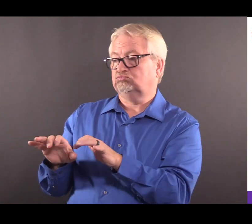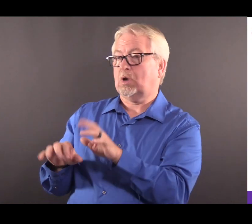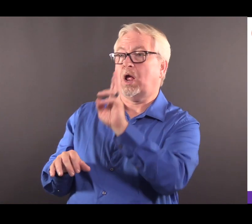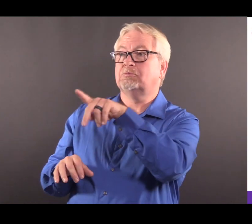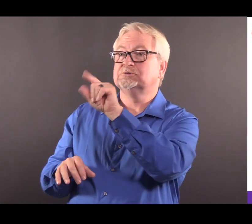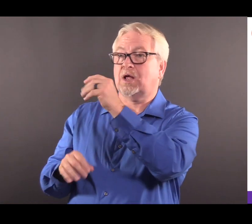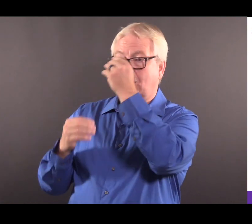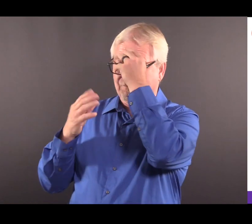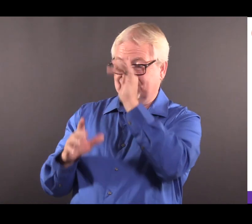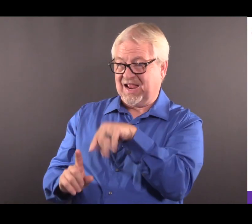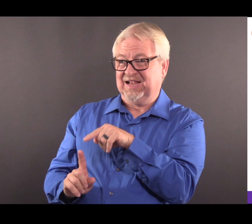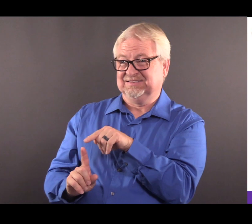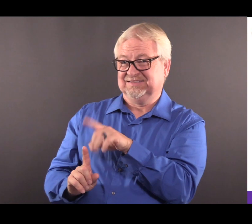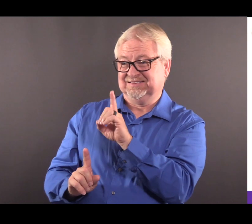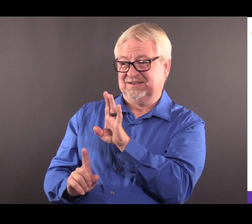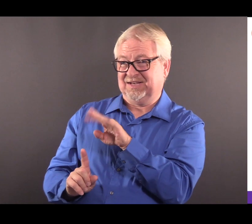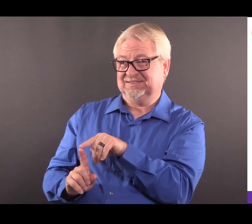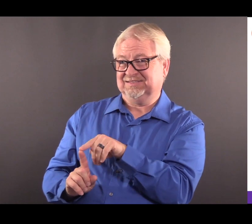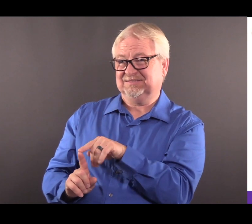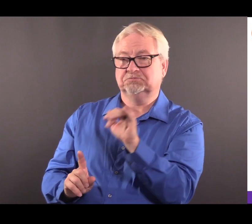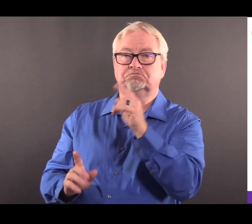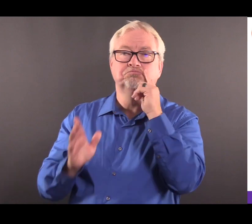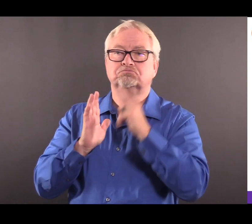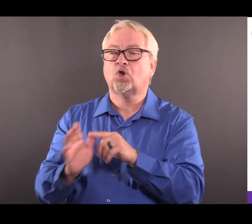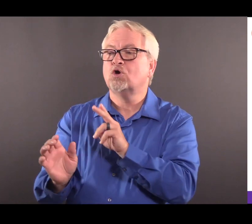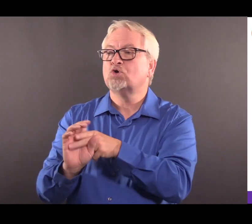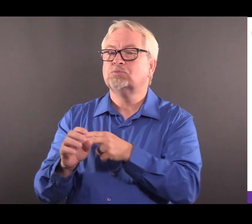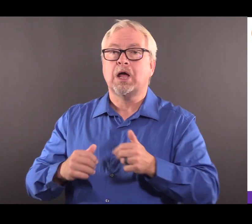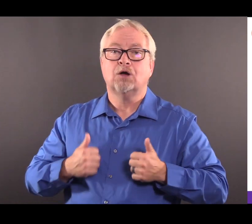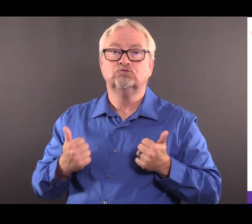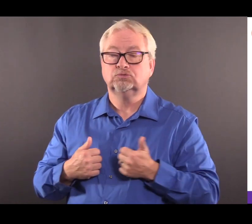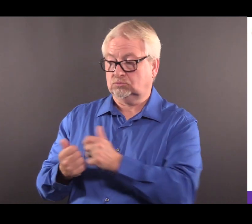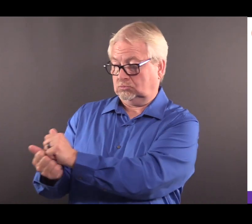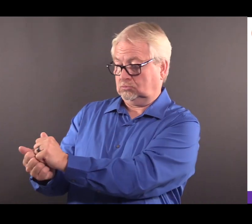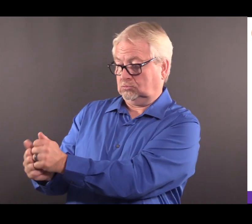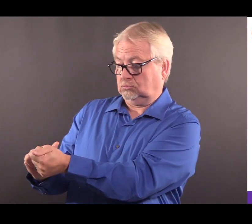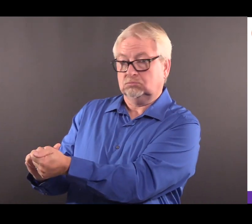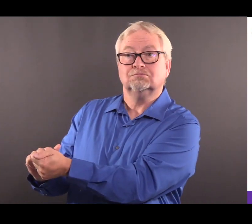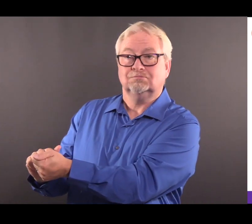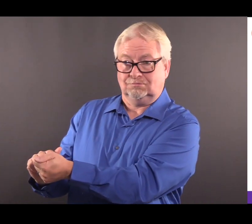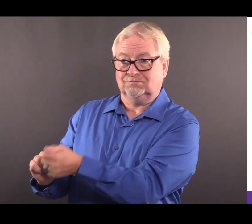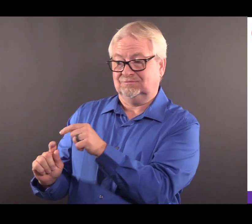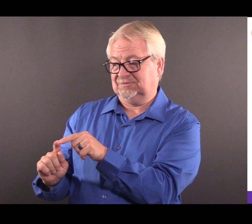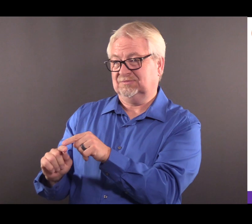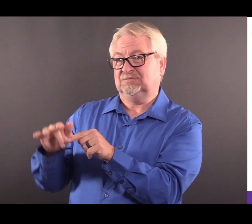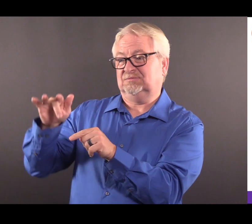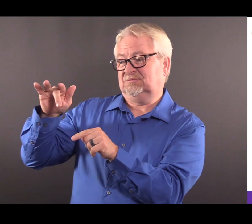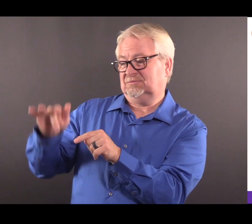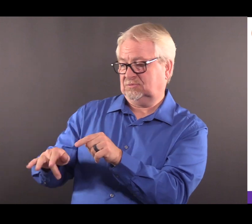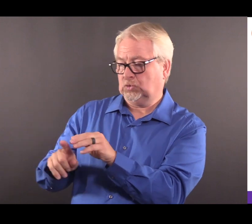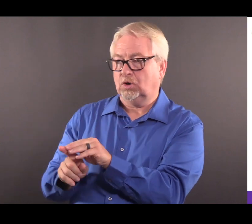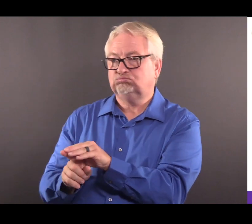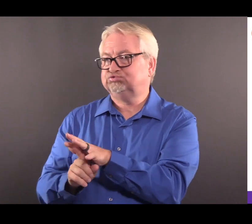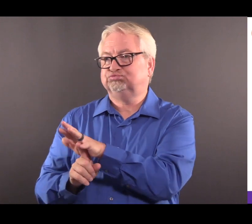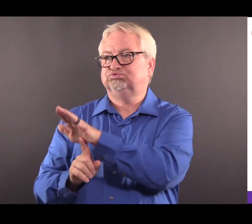when a user updates a piece of information in the database, such as a participant's address, the